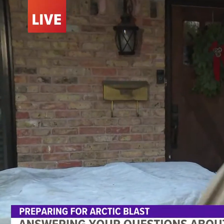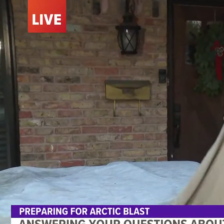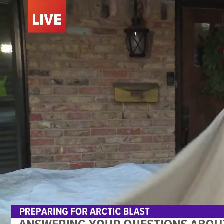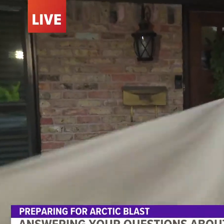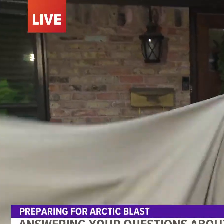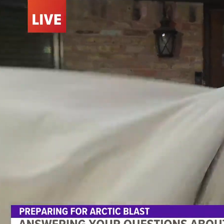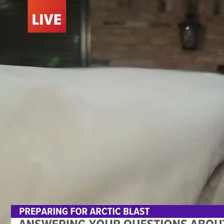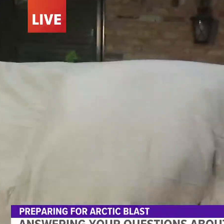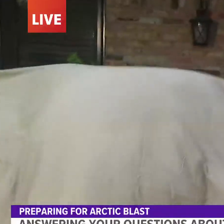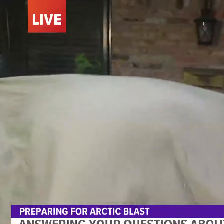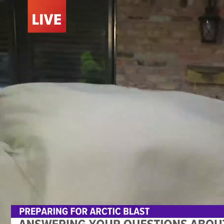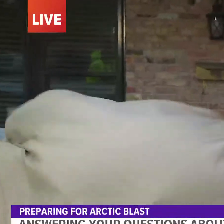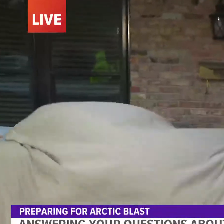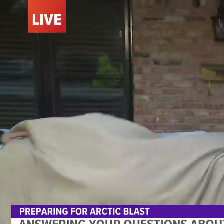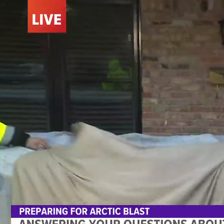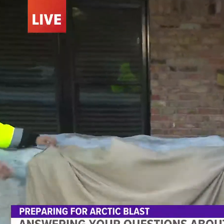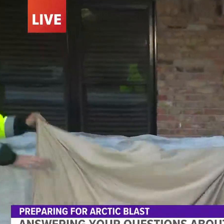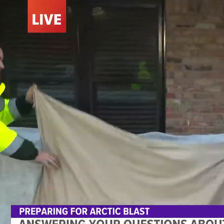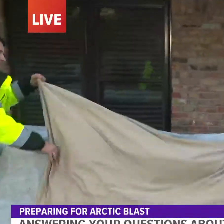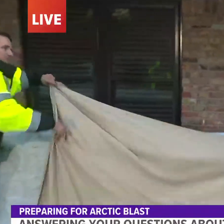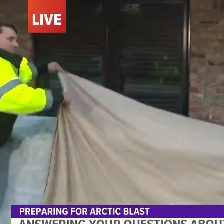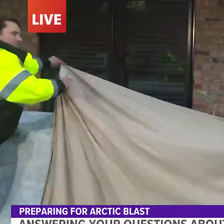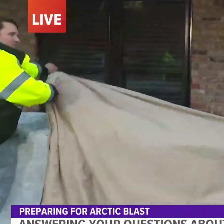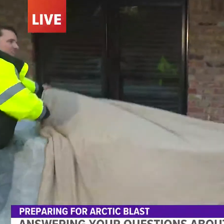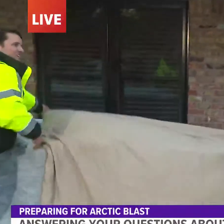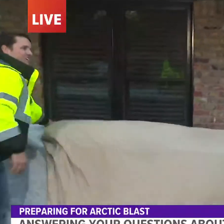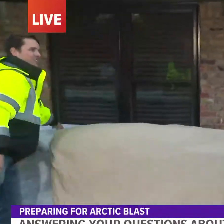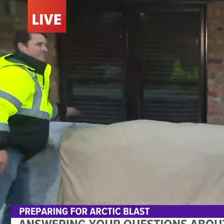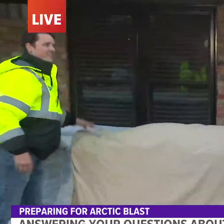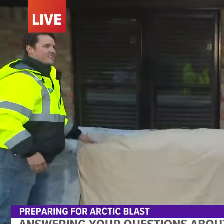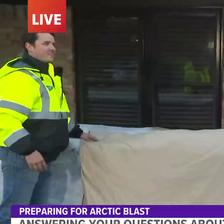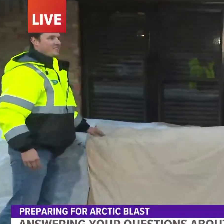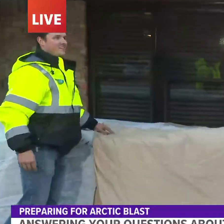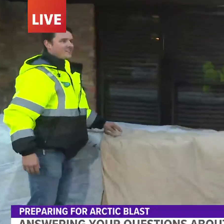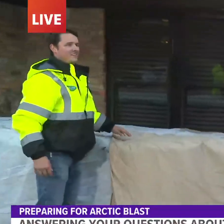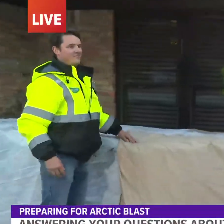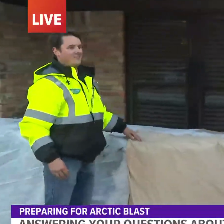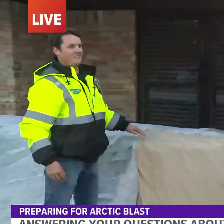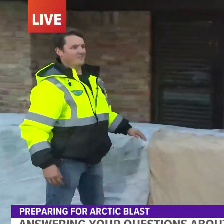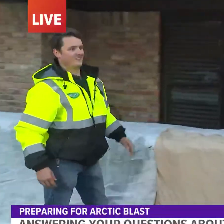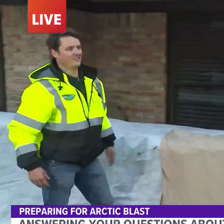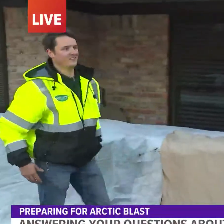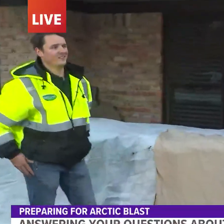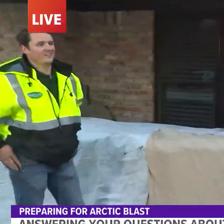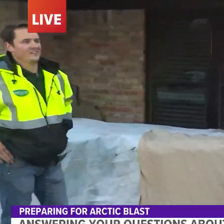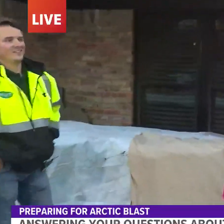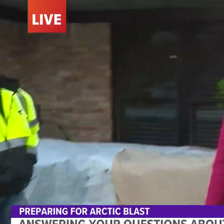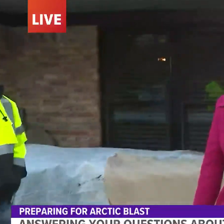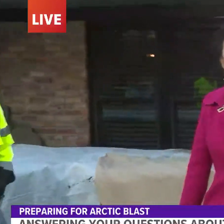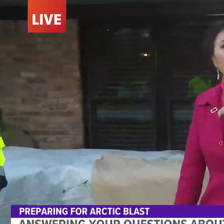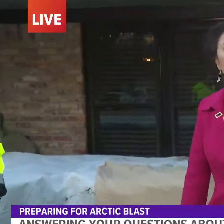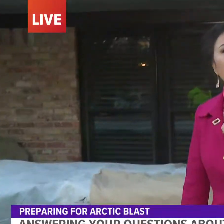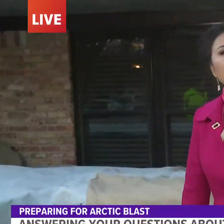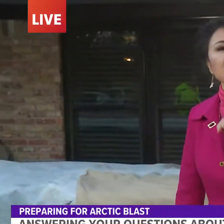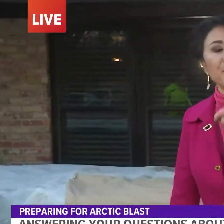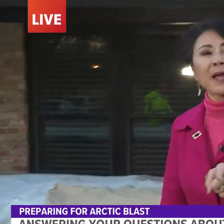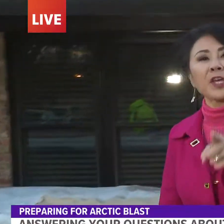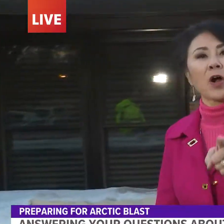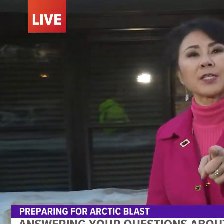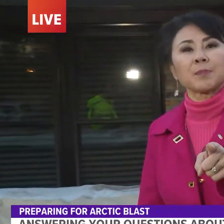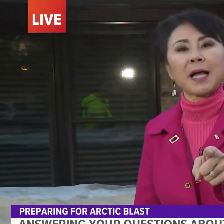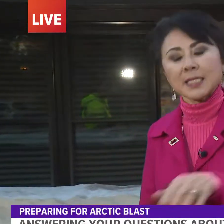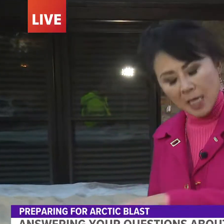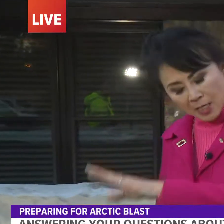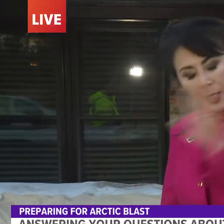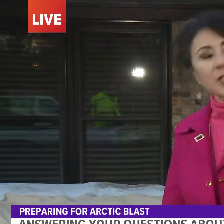freeze. So the option, oh, you know what? I apologize, Trace. We're going to have to interrupt here because Harris County is now holding a press conference about